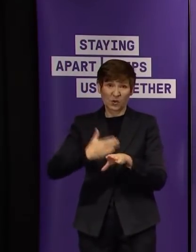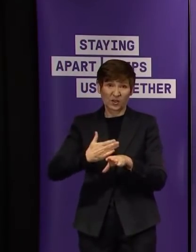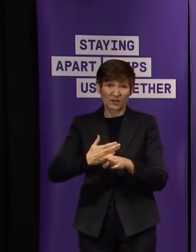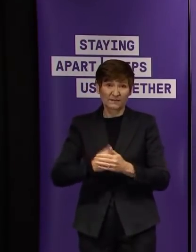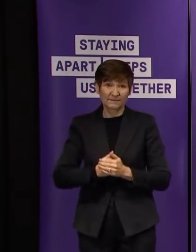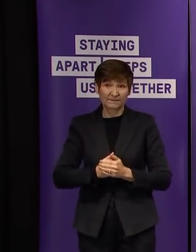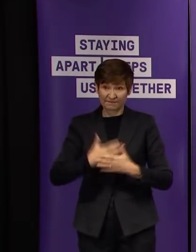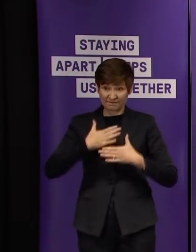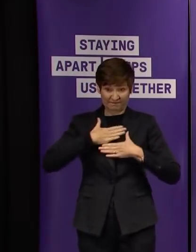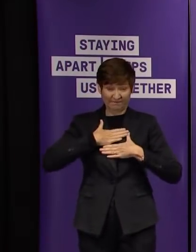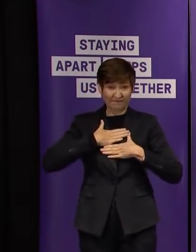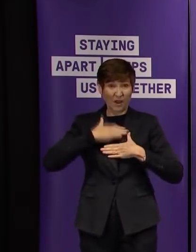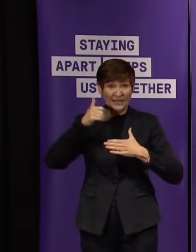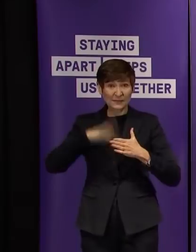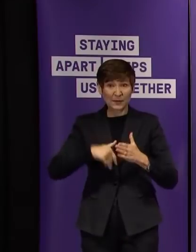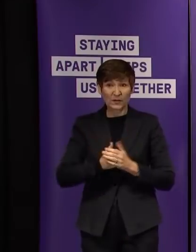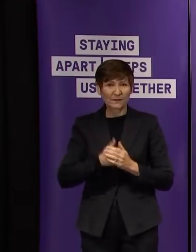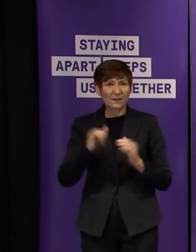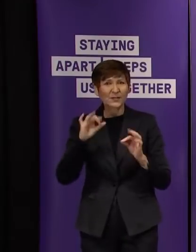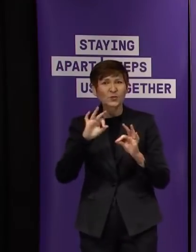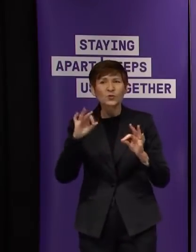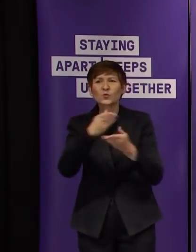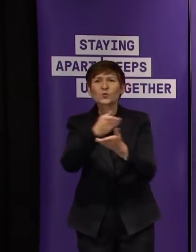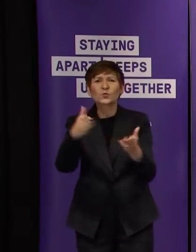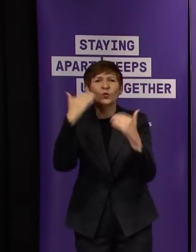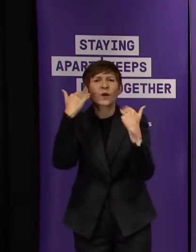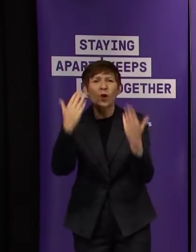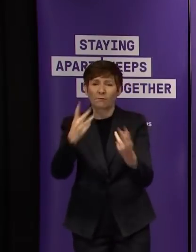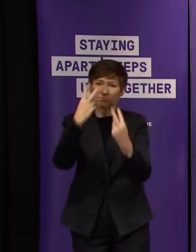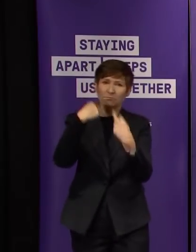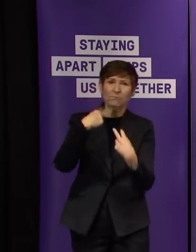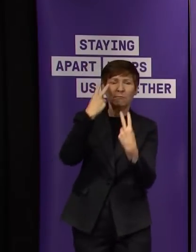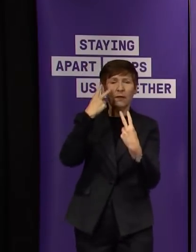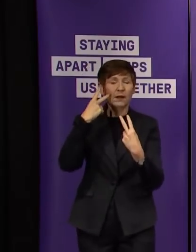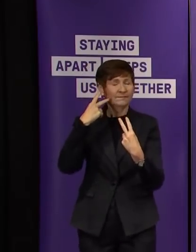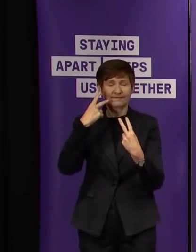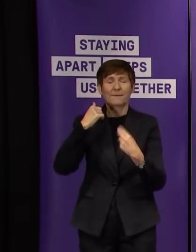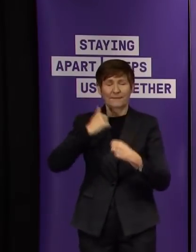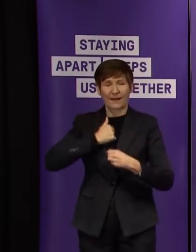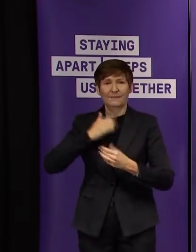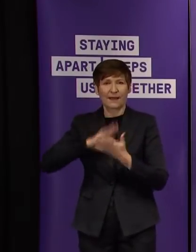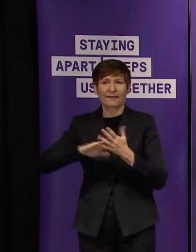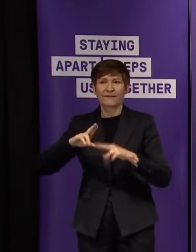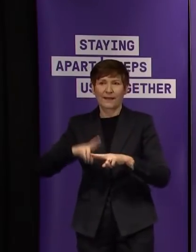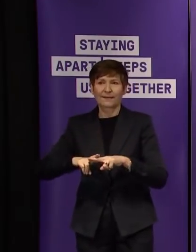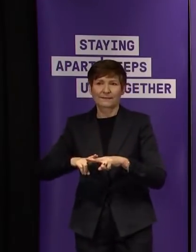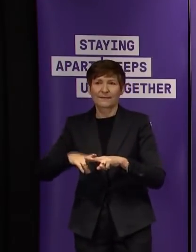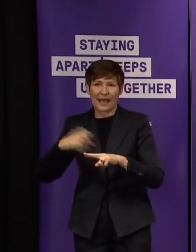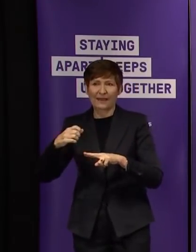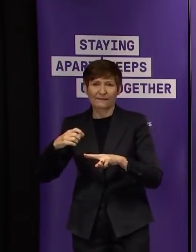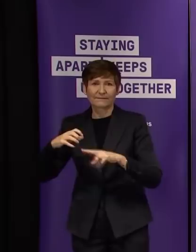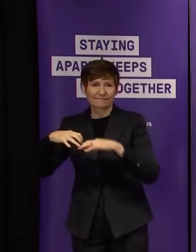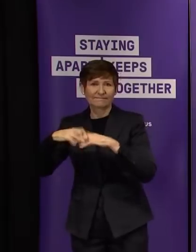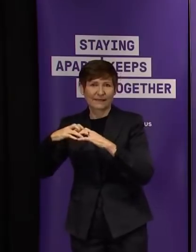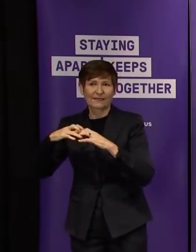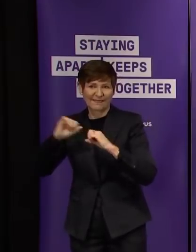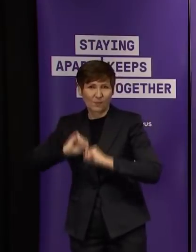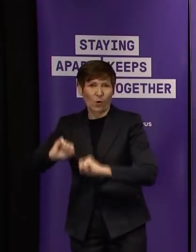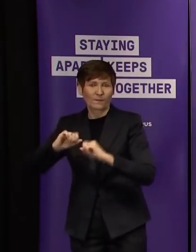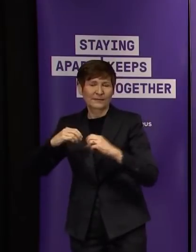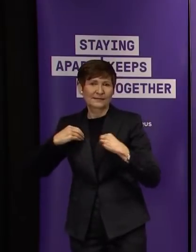reality that I bring to this. Not everyone knows that, but that's fine. We'll get these businesses open as soon as we